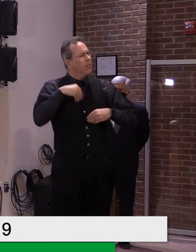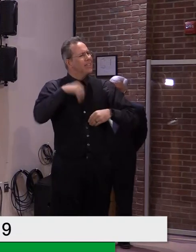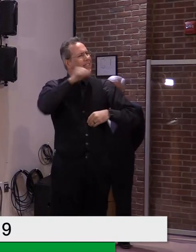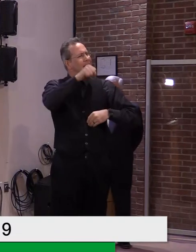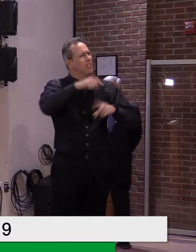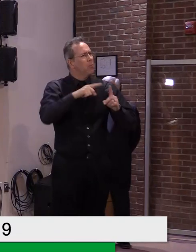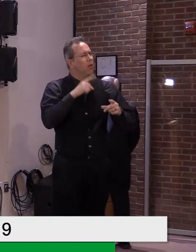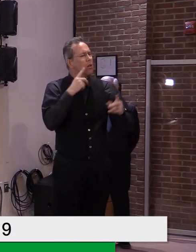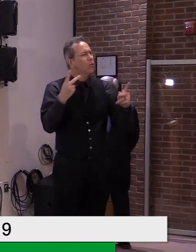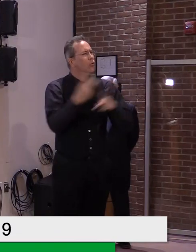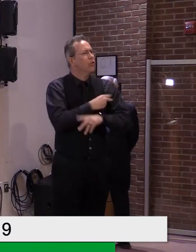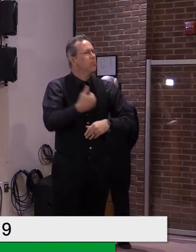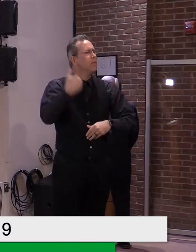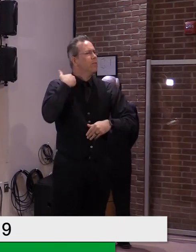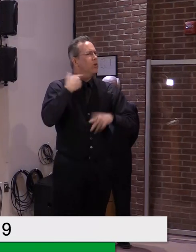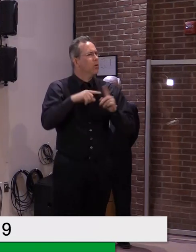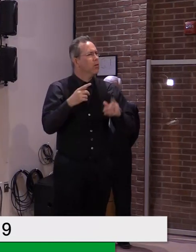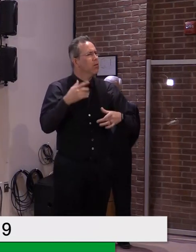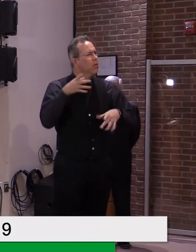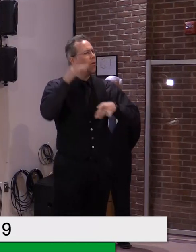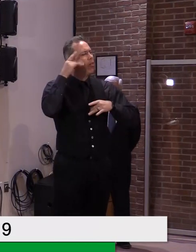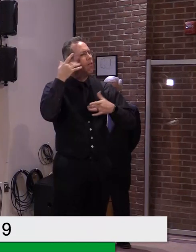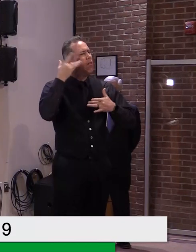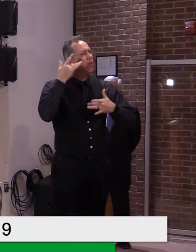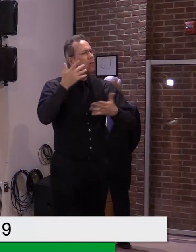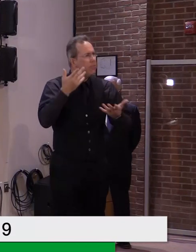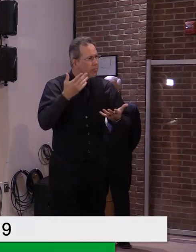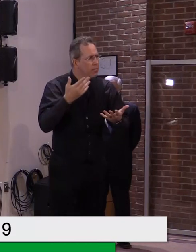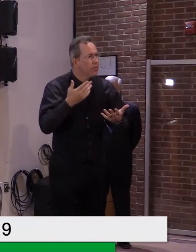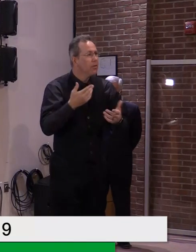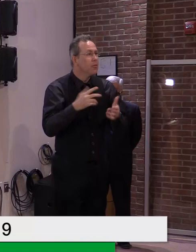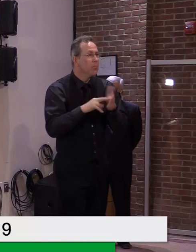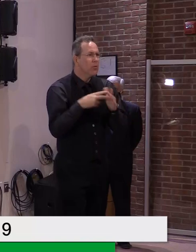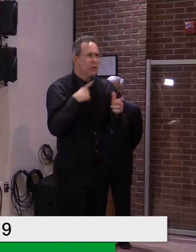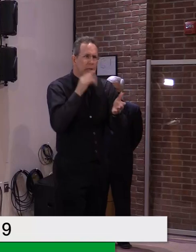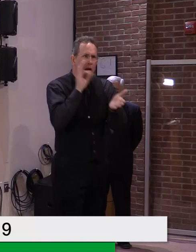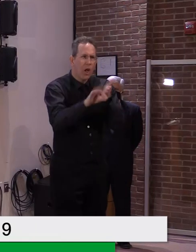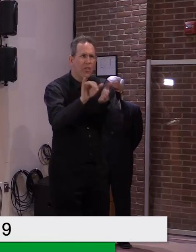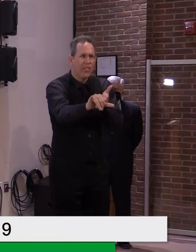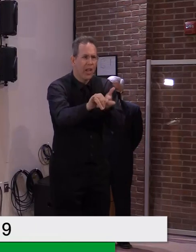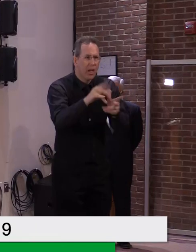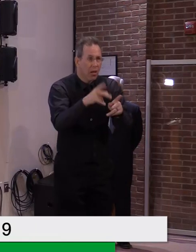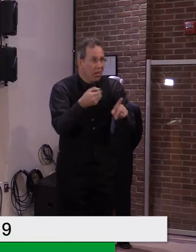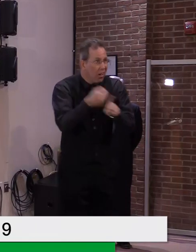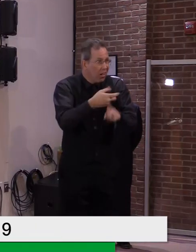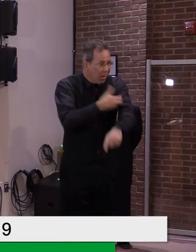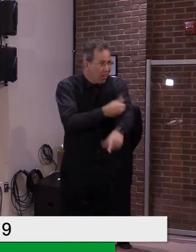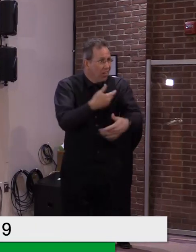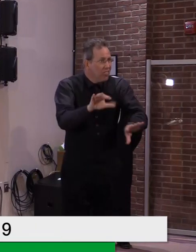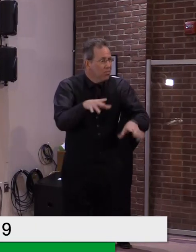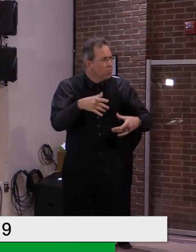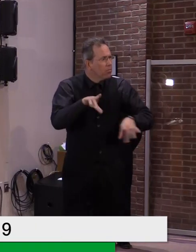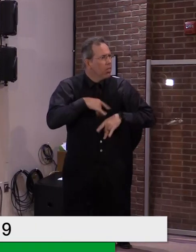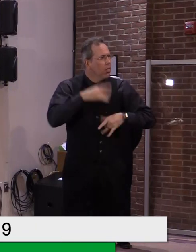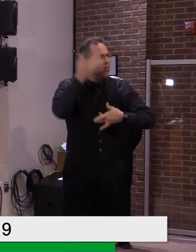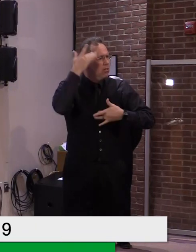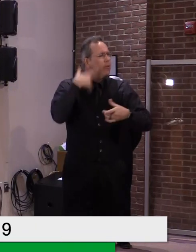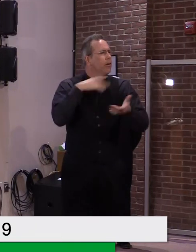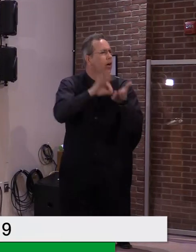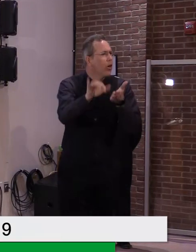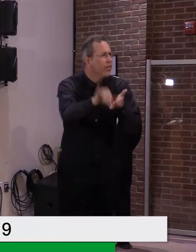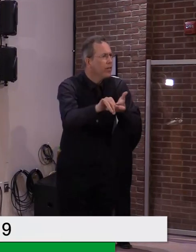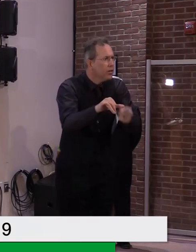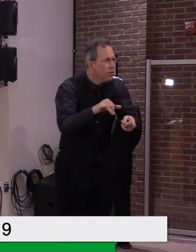is concerning regarding the word outbreak, obviously. We also know that the staff have had increasingly higher rates